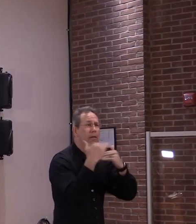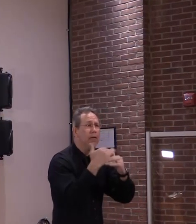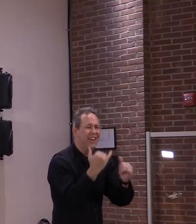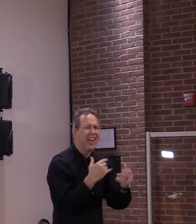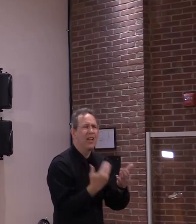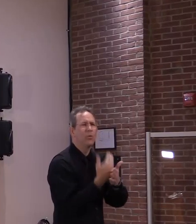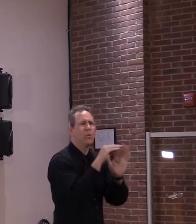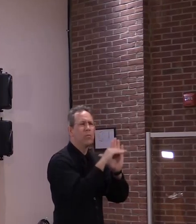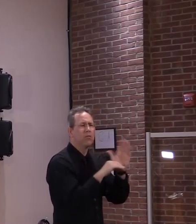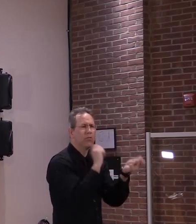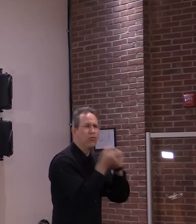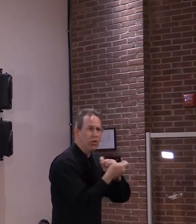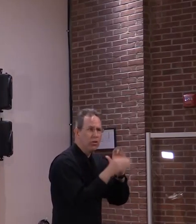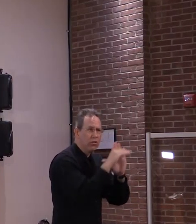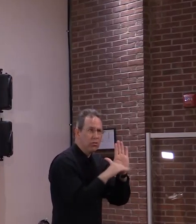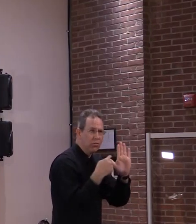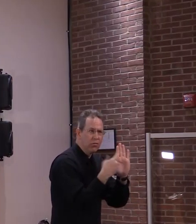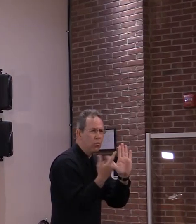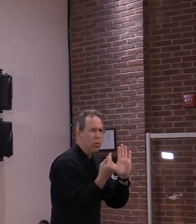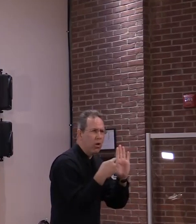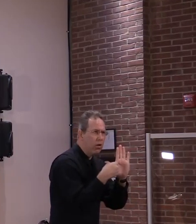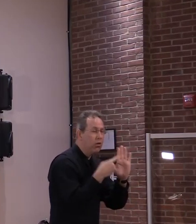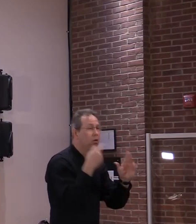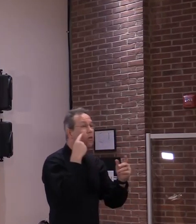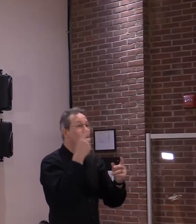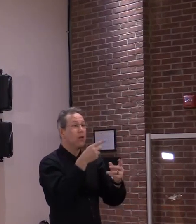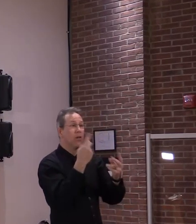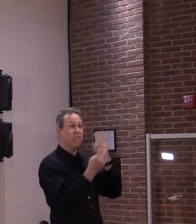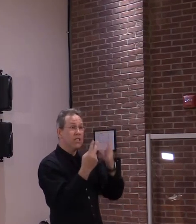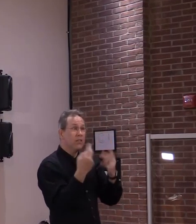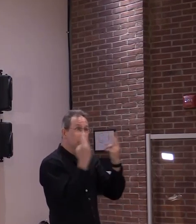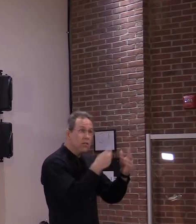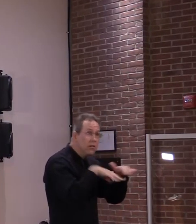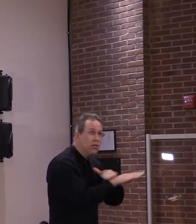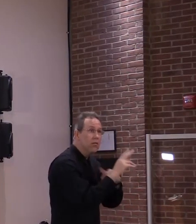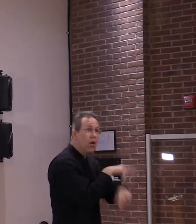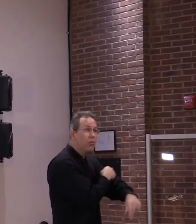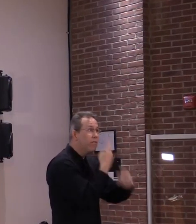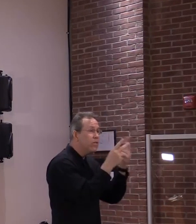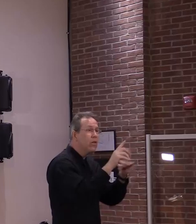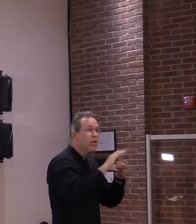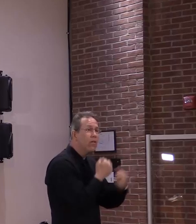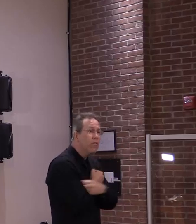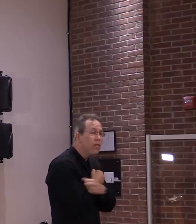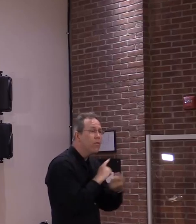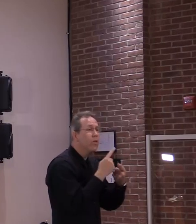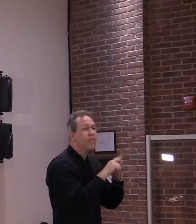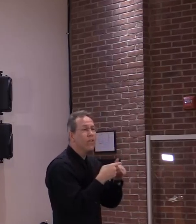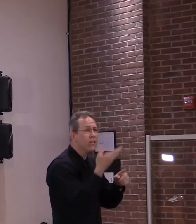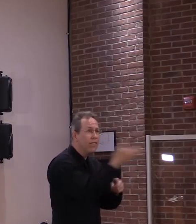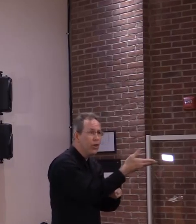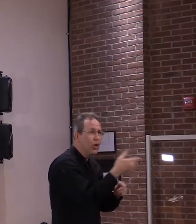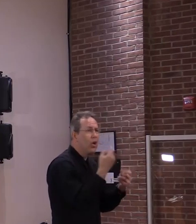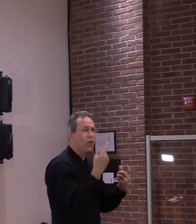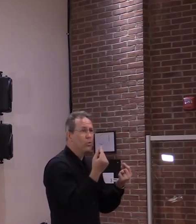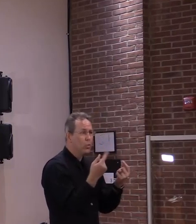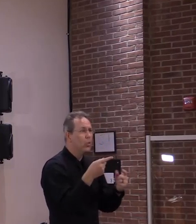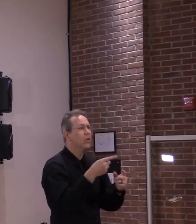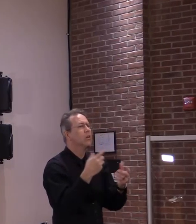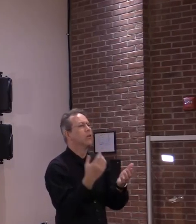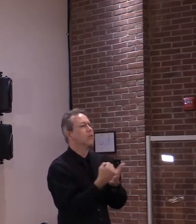Our hospital visitation policy and guidance for inpatient and outpatient healthcare procedures are changing. Today we will